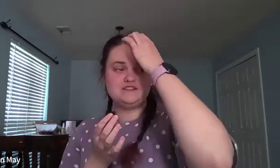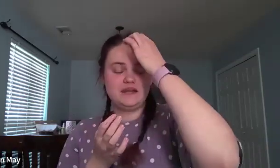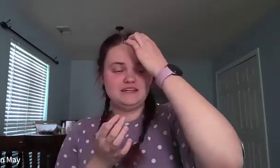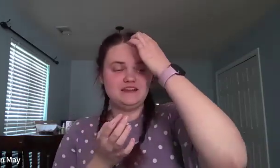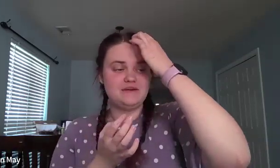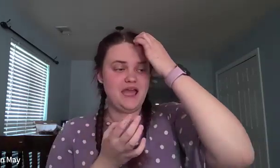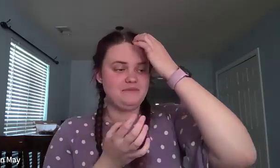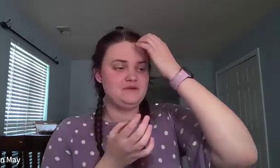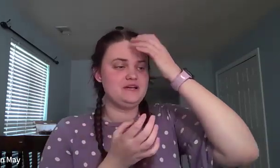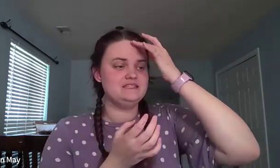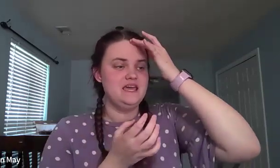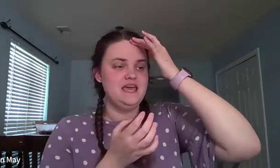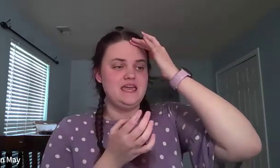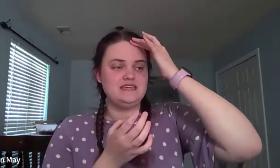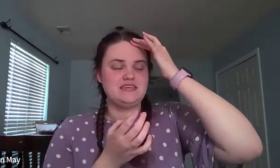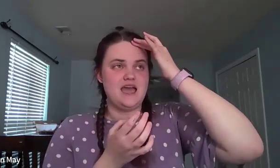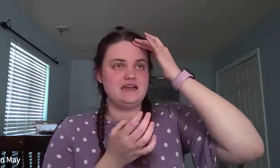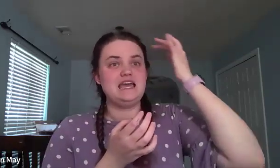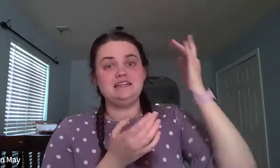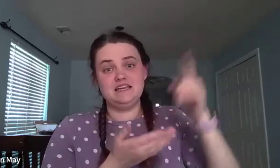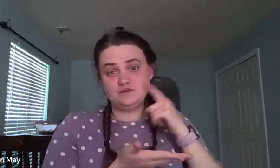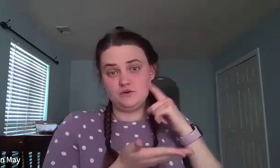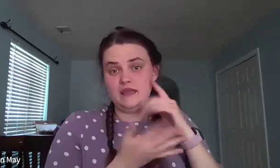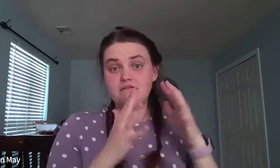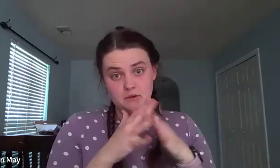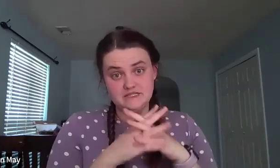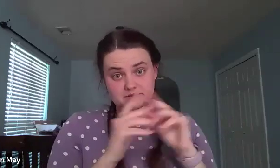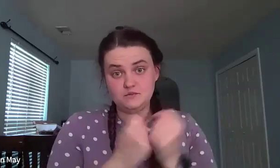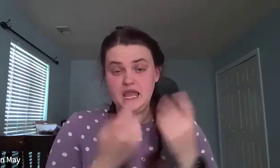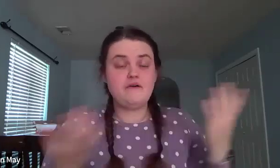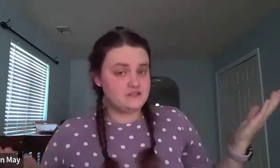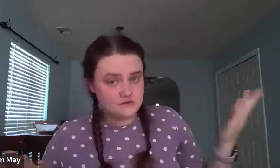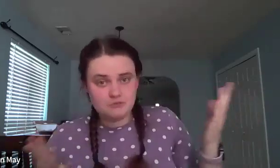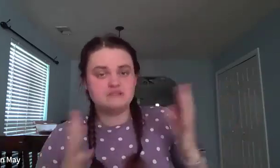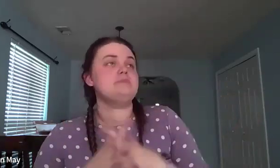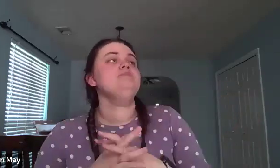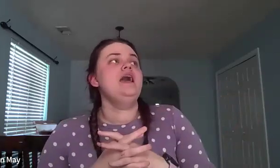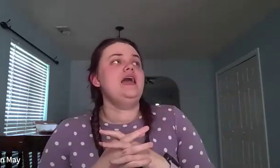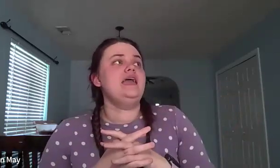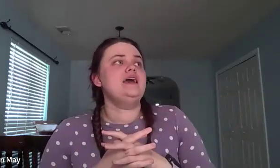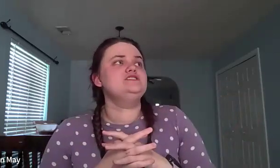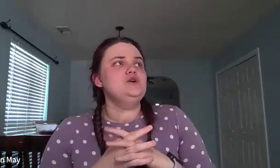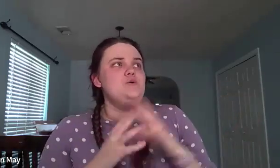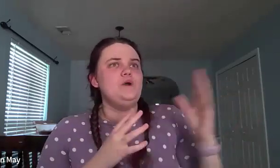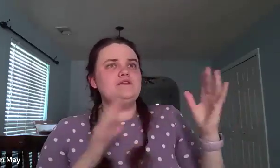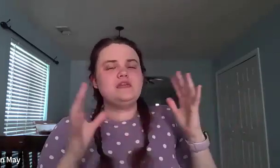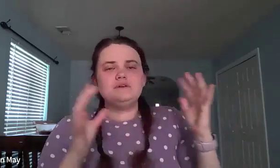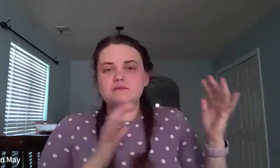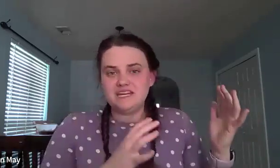What ended up happening is that at a deaf school, we have football teams. We have a high school football team. And whenever they would compete against